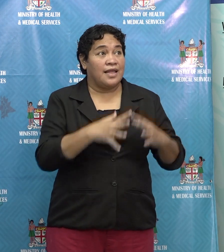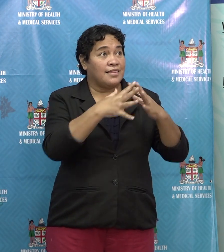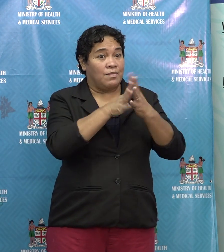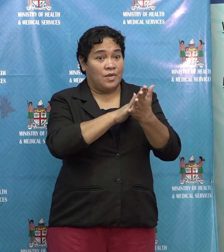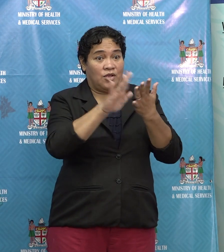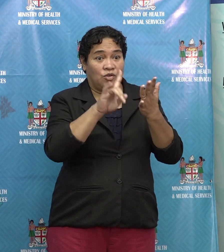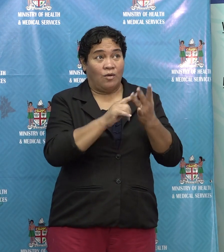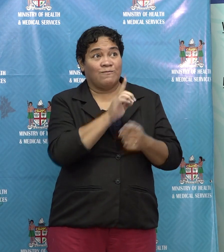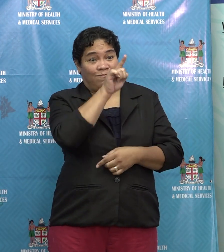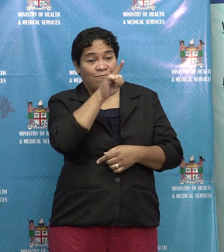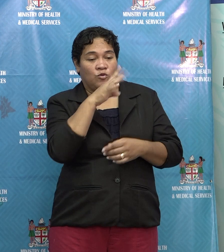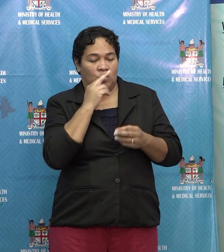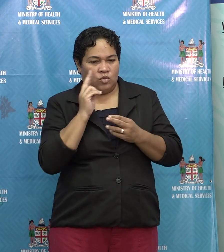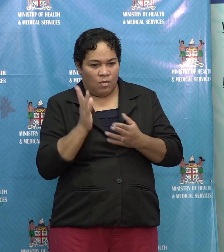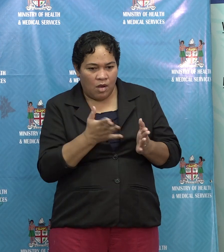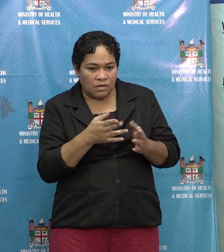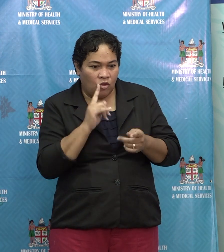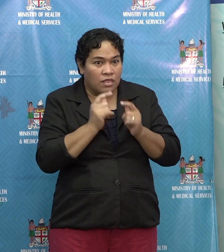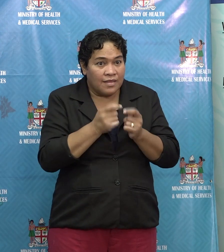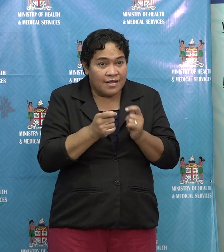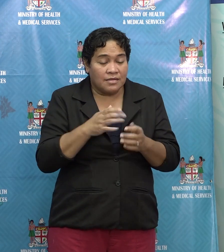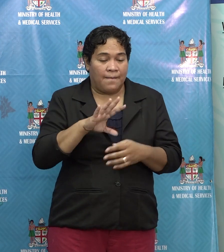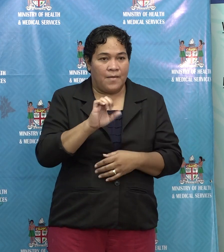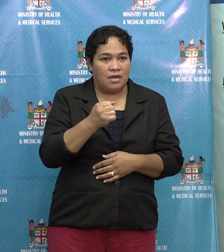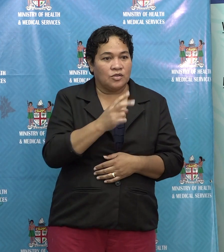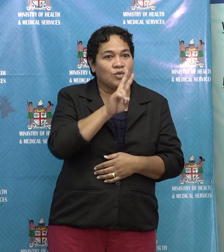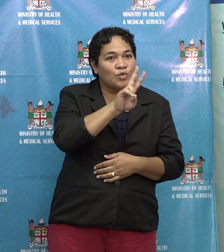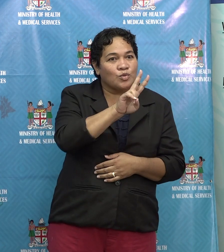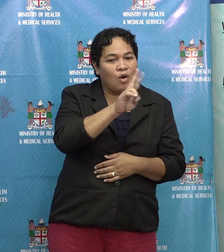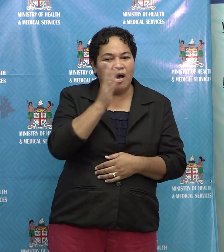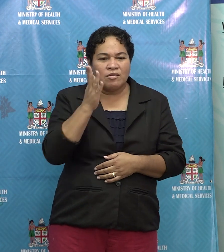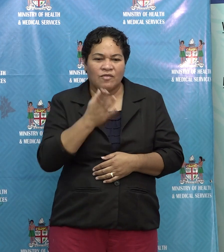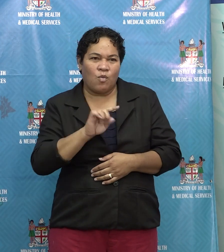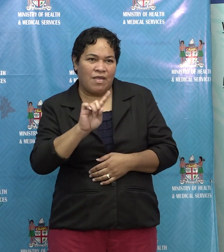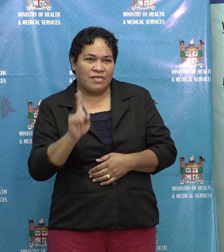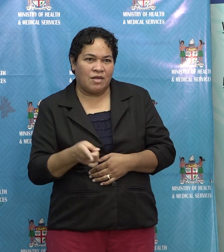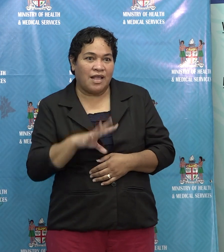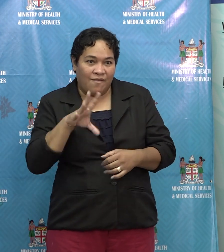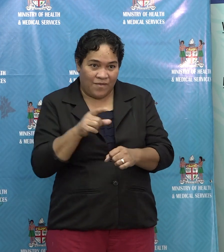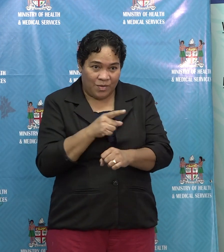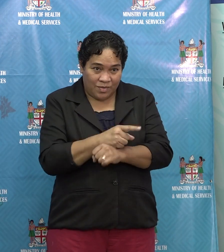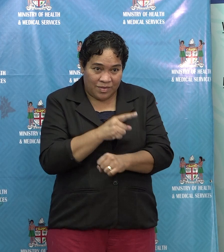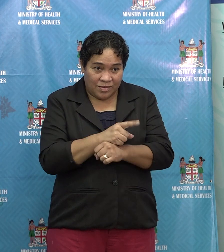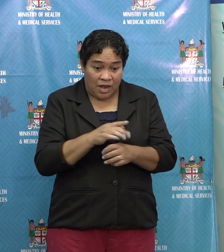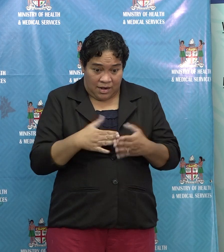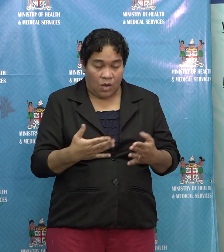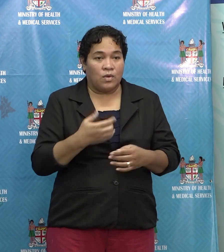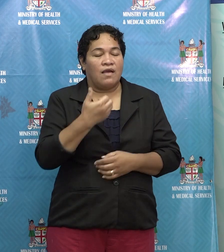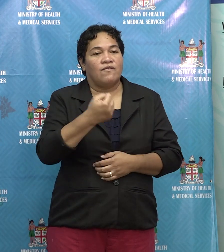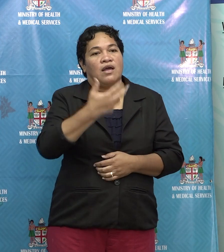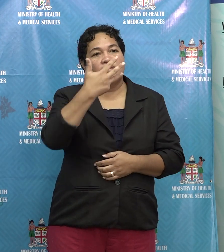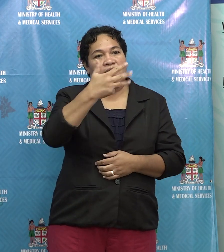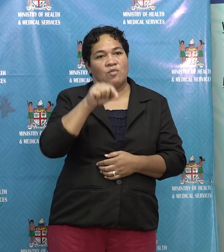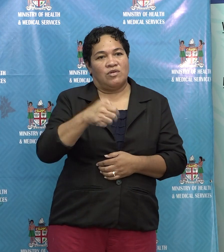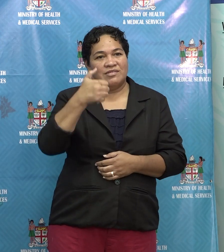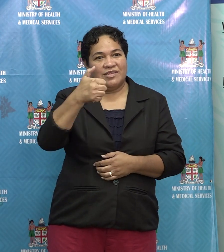WHO recommendation for testing is at about 2 per 1,000 population per week. We're now at 9.6